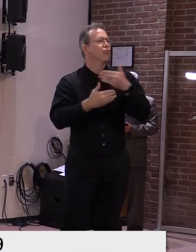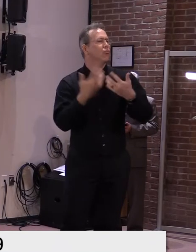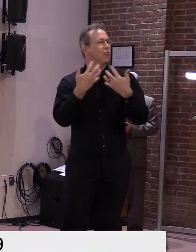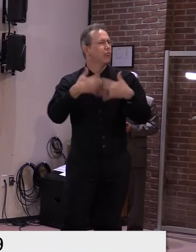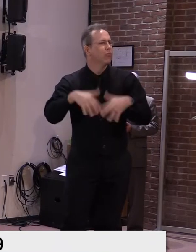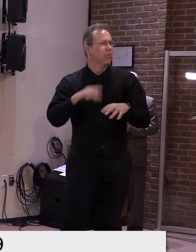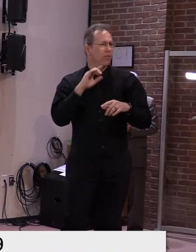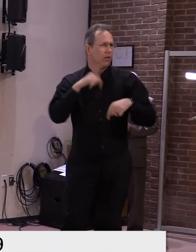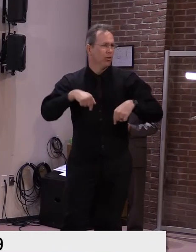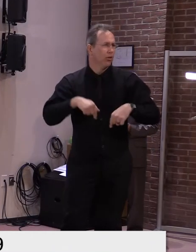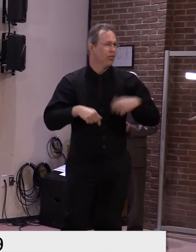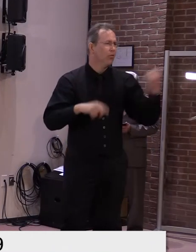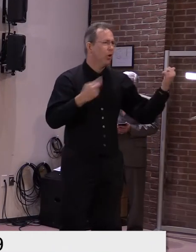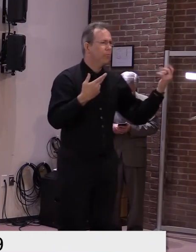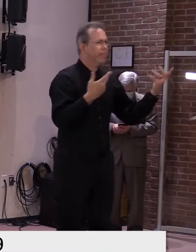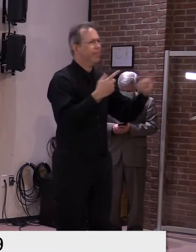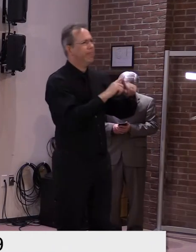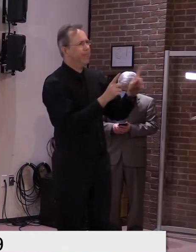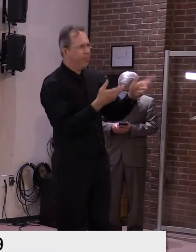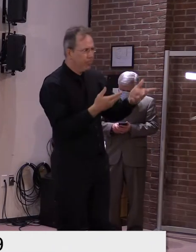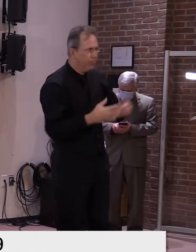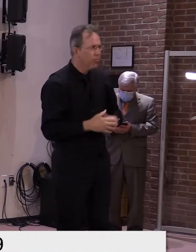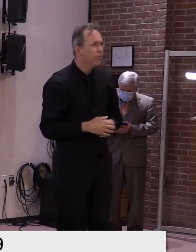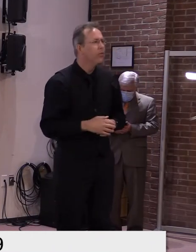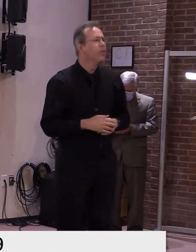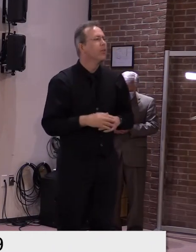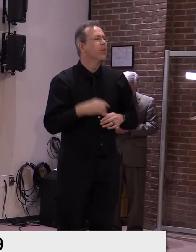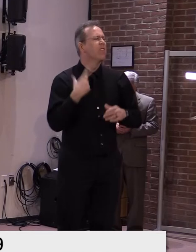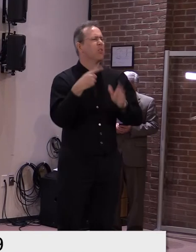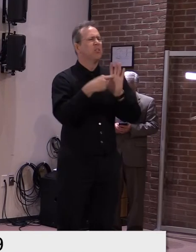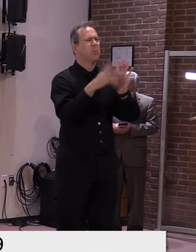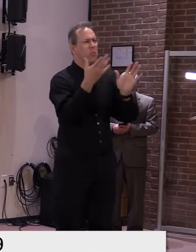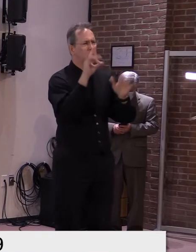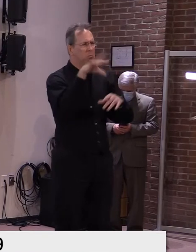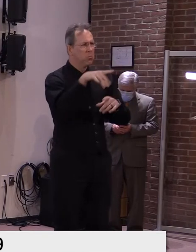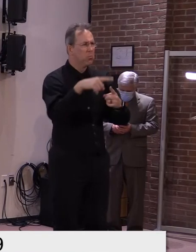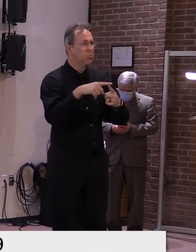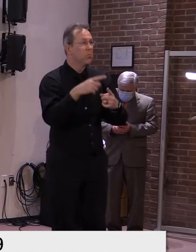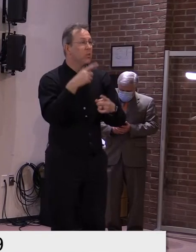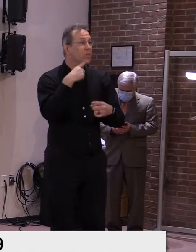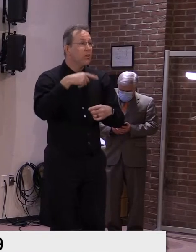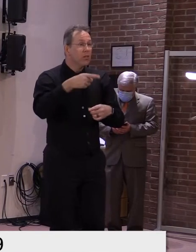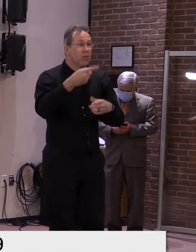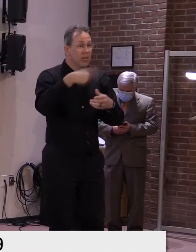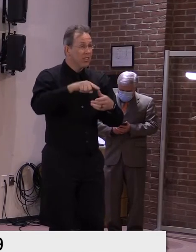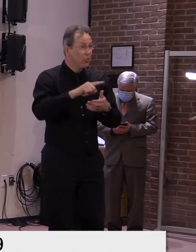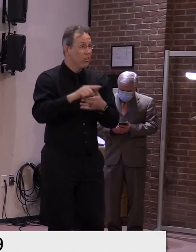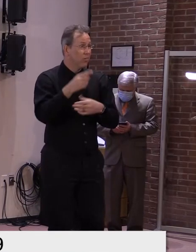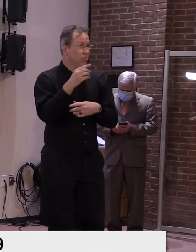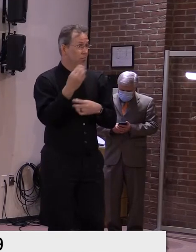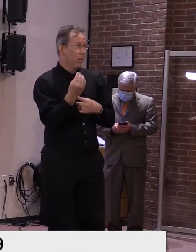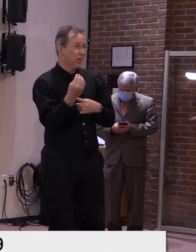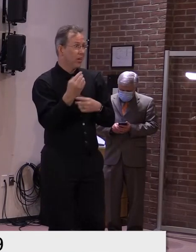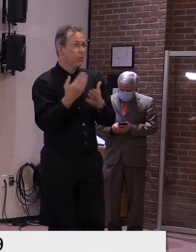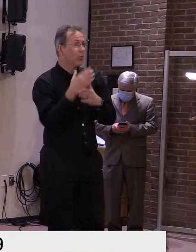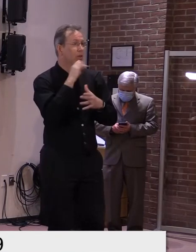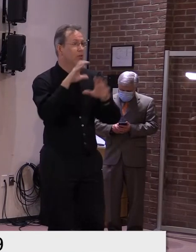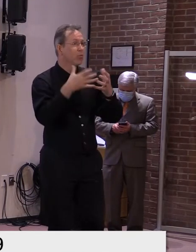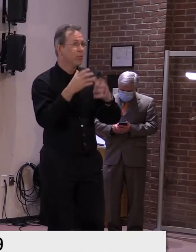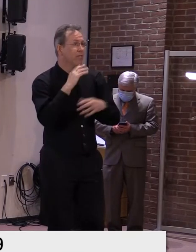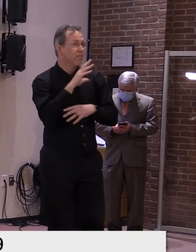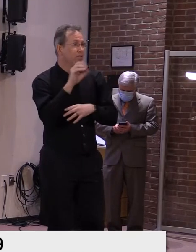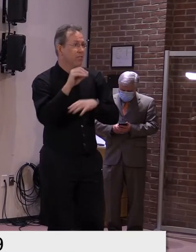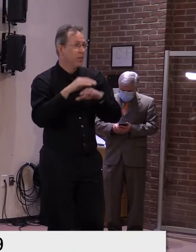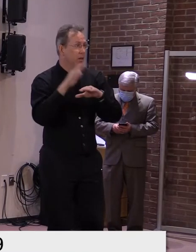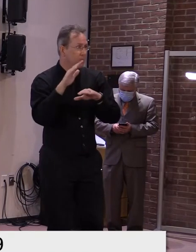next age band, we'll know for sure what we're going to be receiving for vaccines for the next